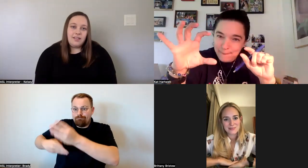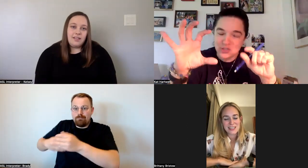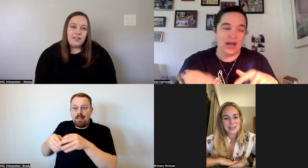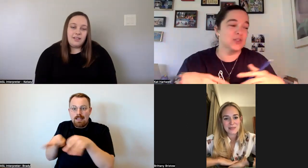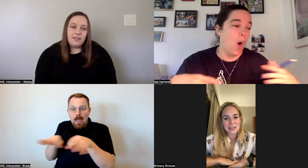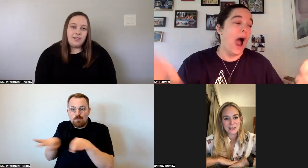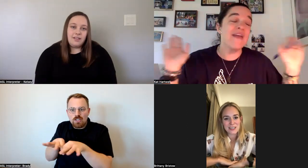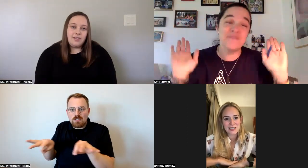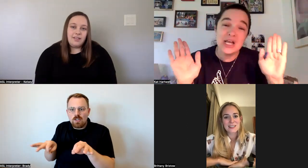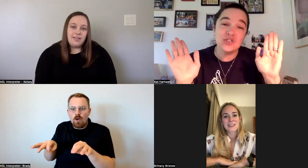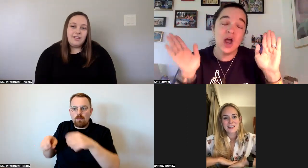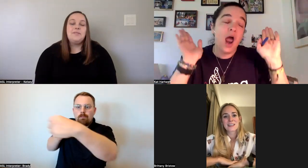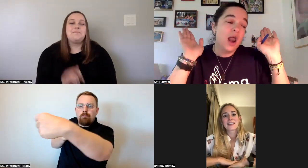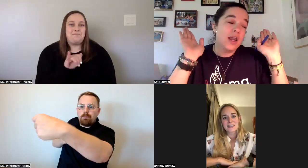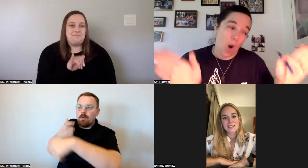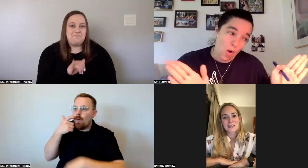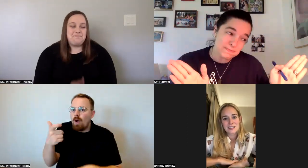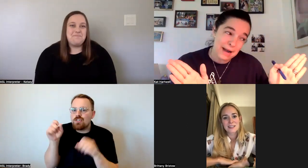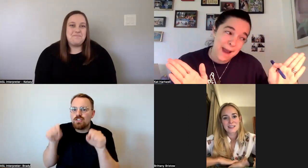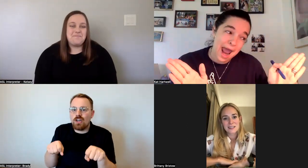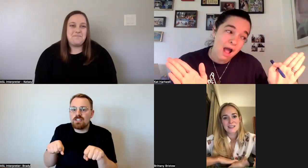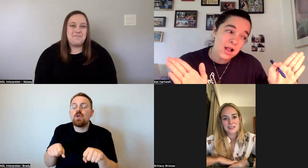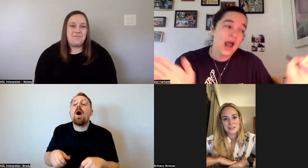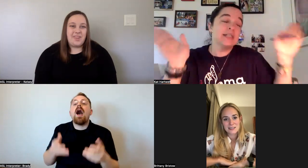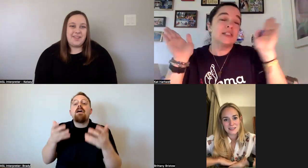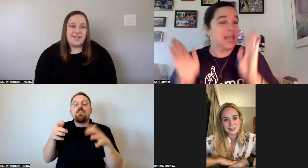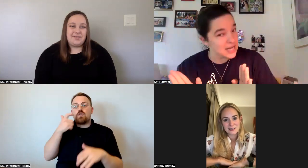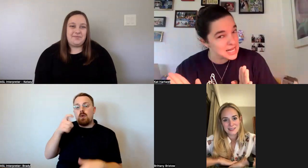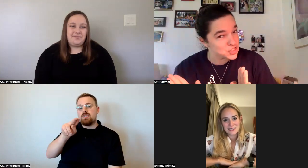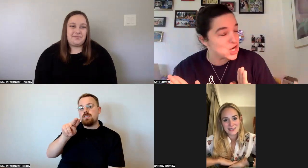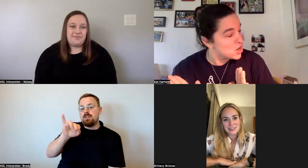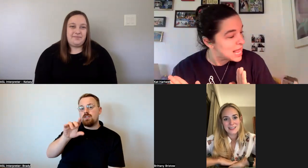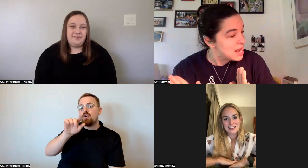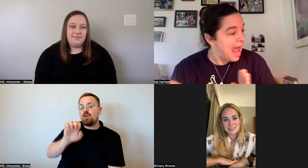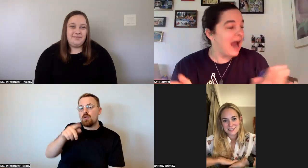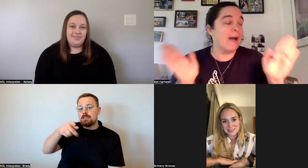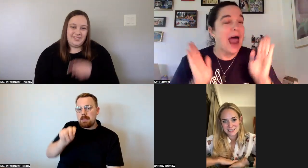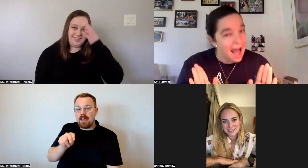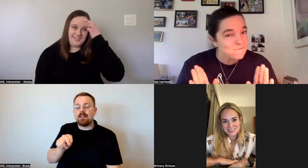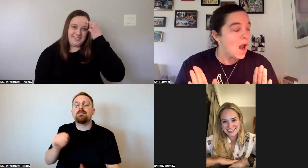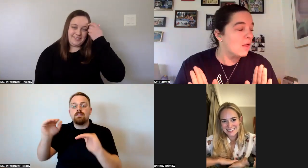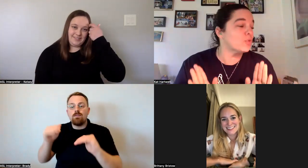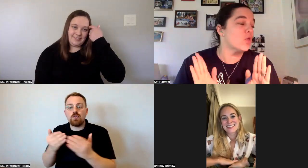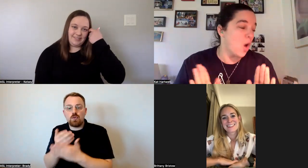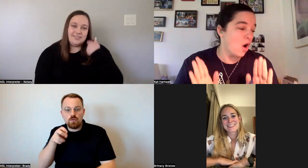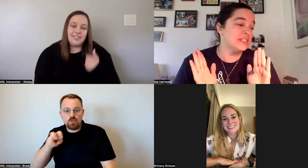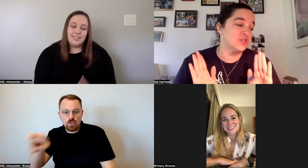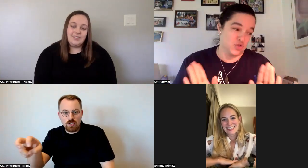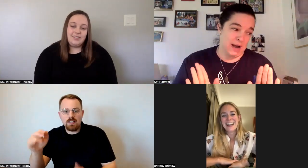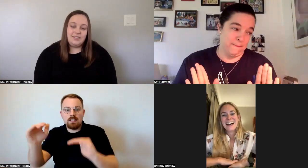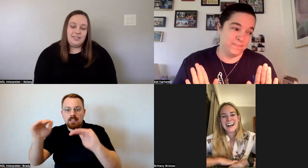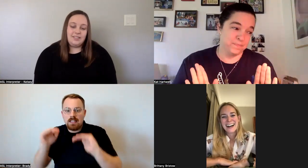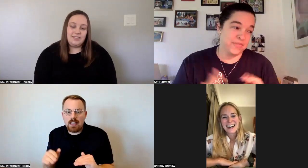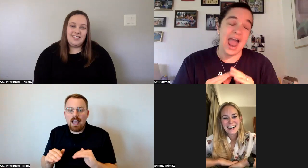live caption. So I finished Nicole Pampa, The New Journey, and I'm halfway through